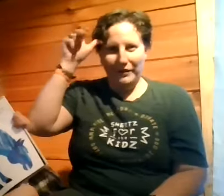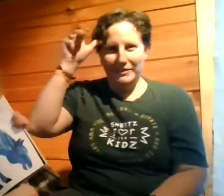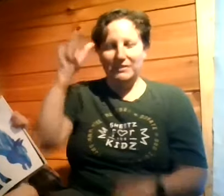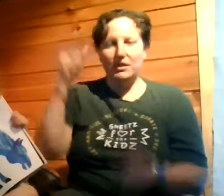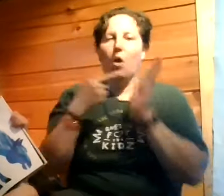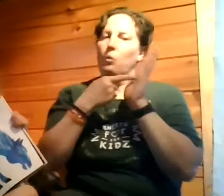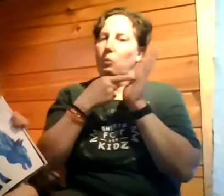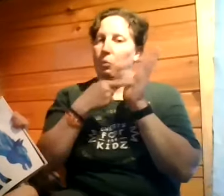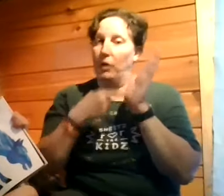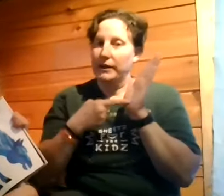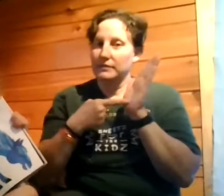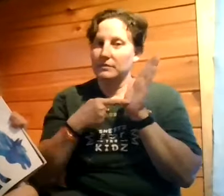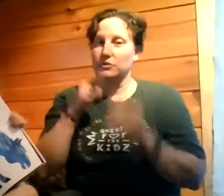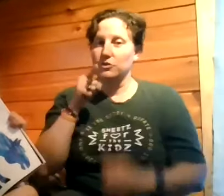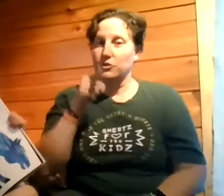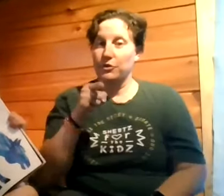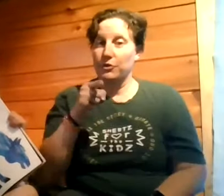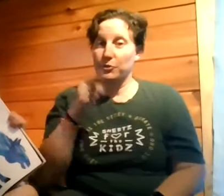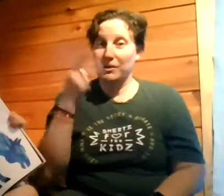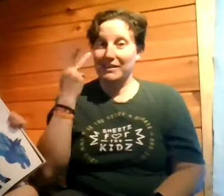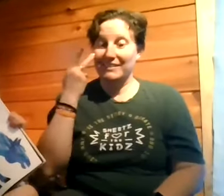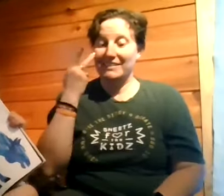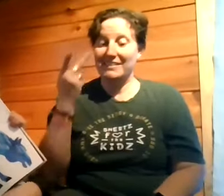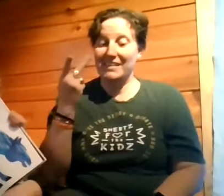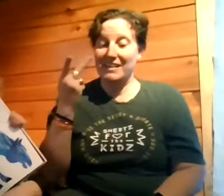Blue horse, what do you see?